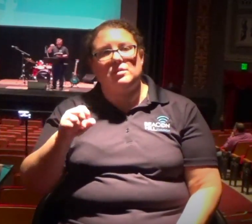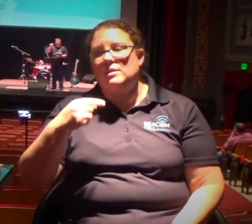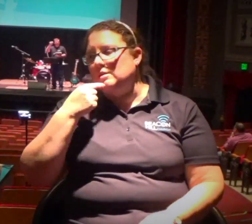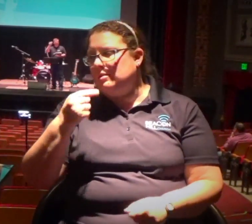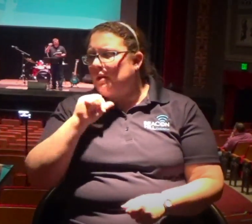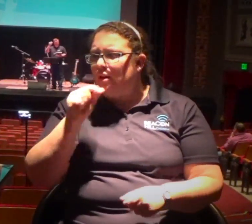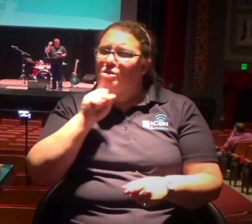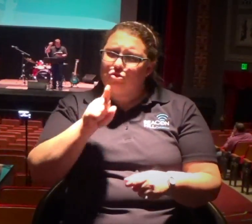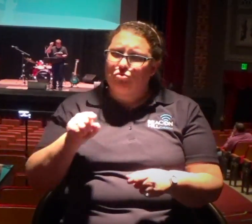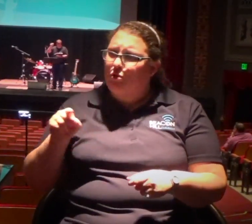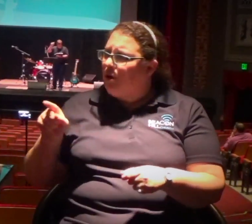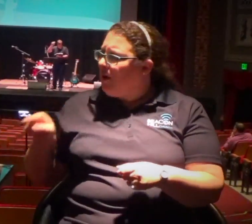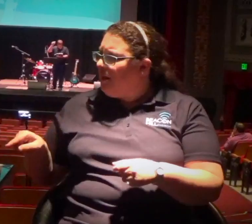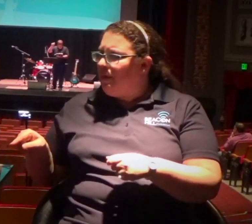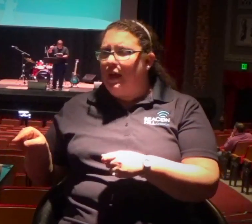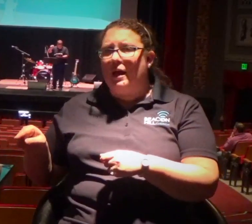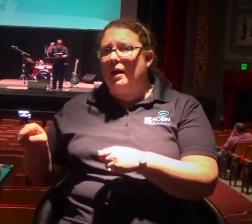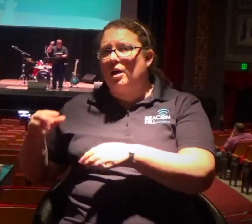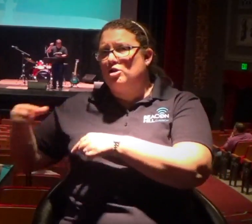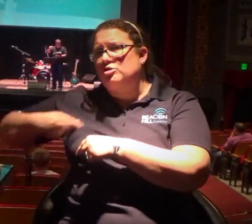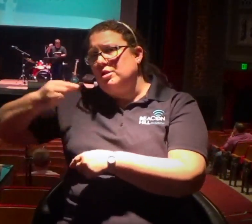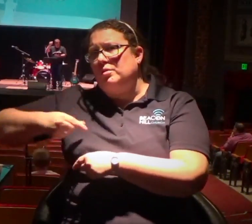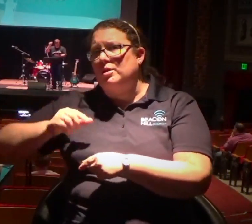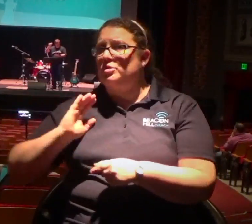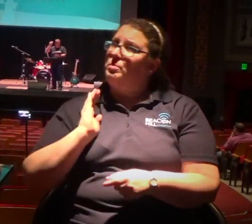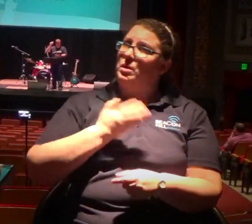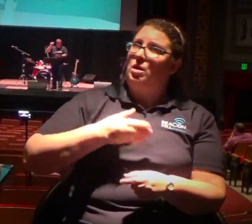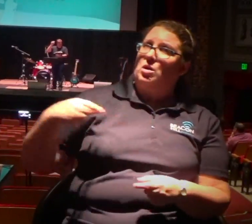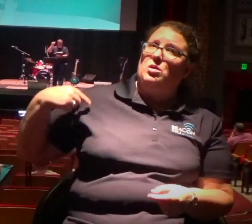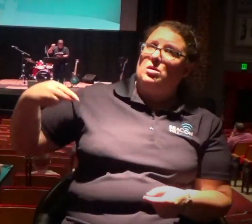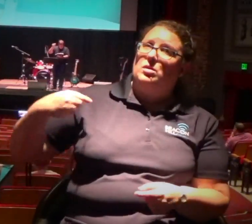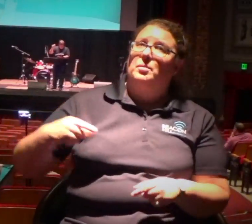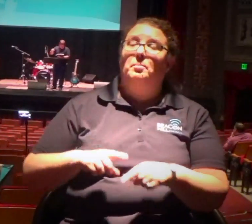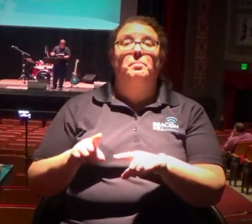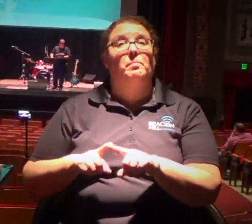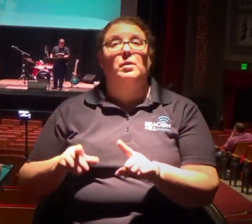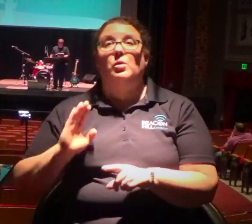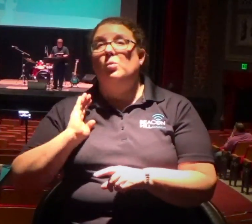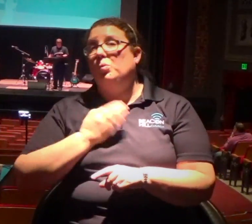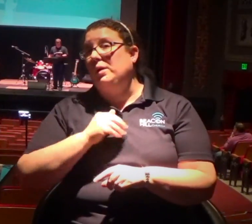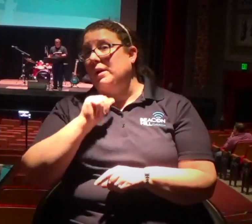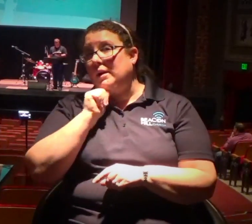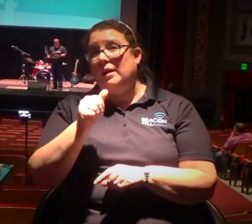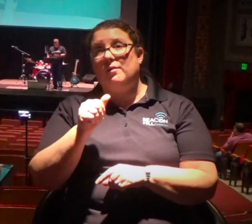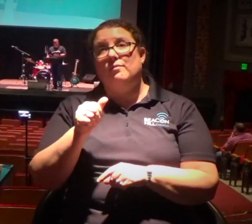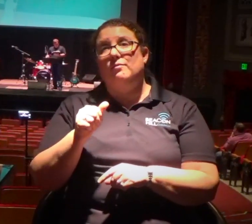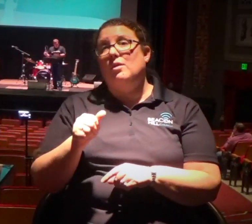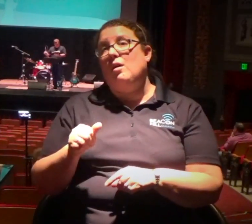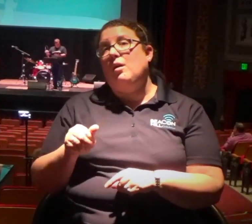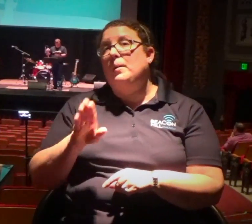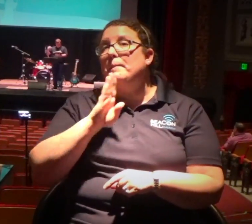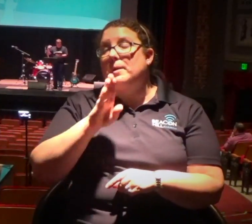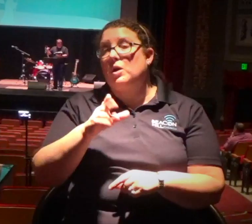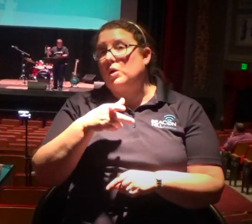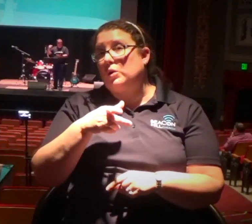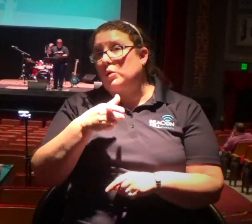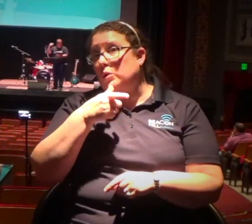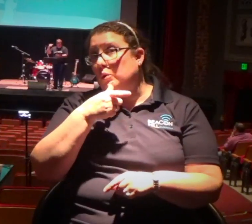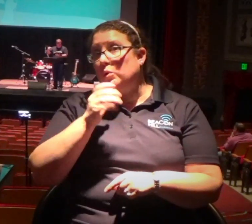have cut him off. We have not been who we should be. He cut him off. We're stricken for the